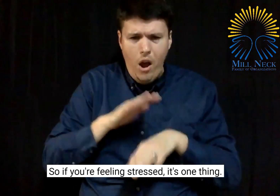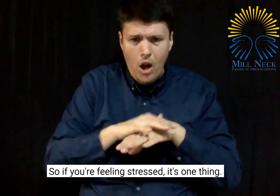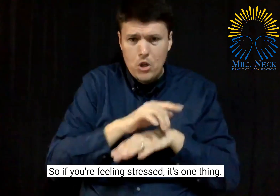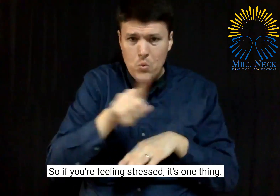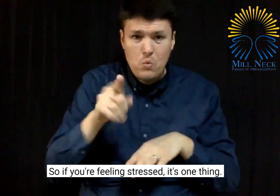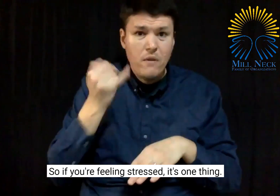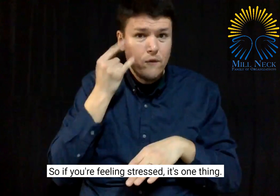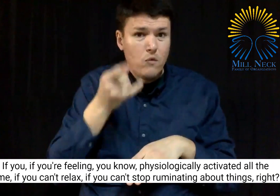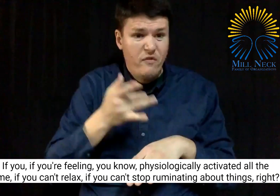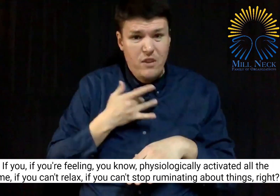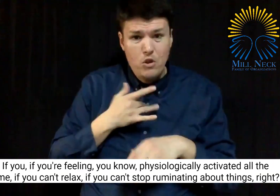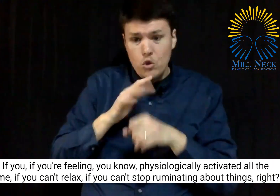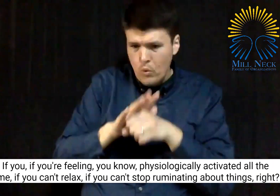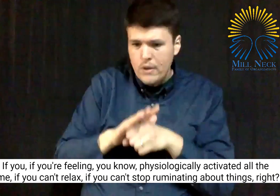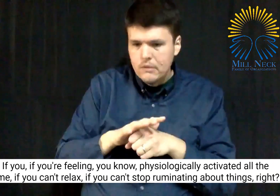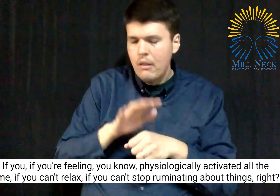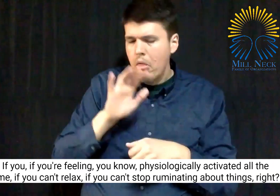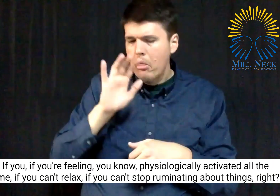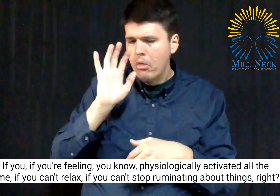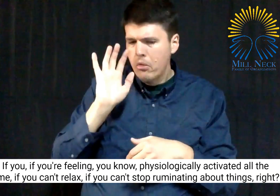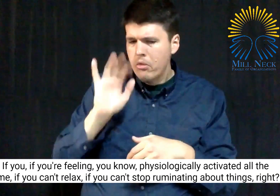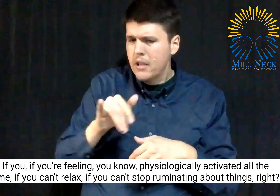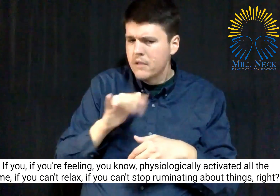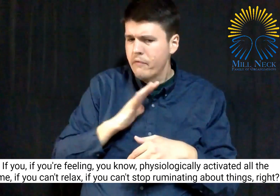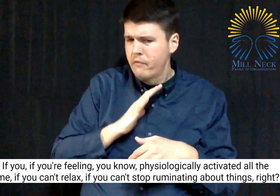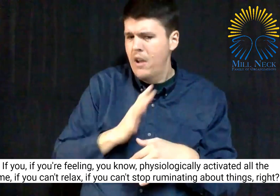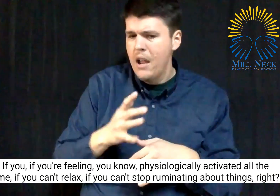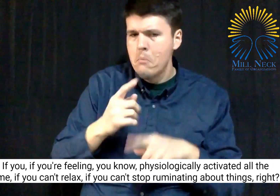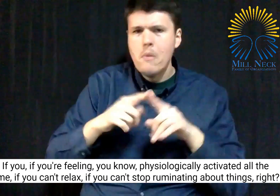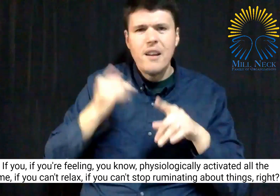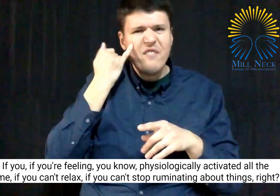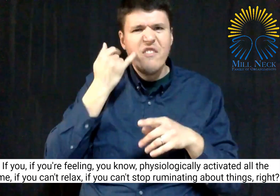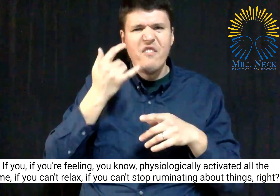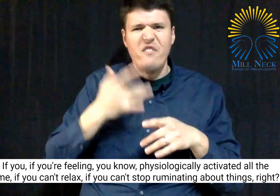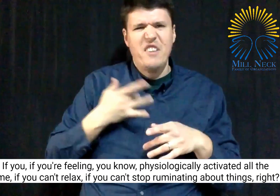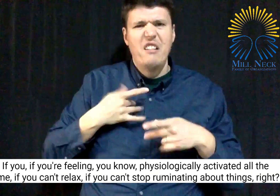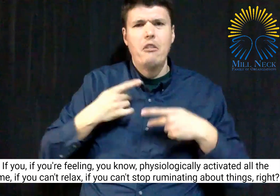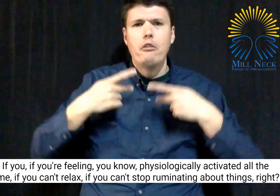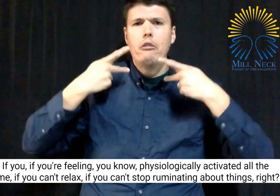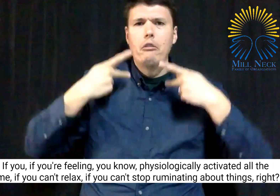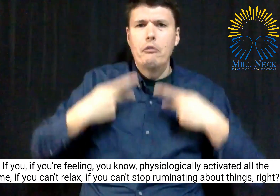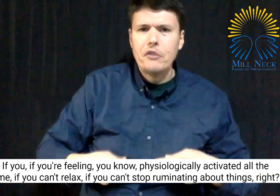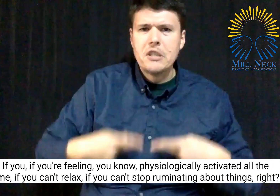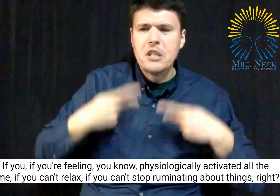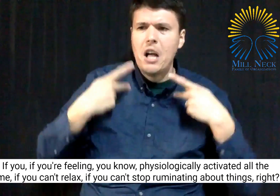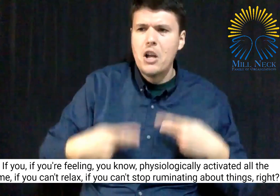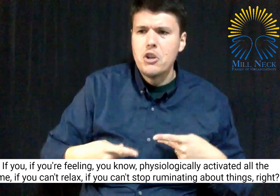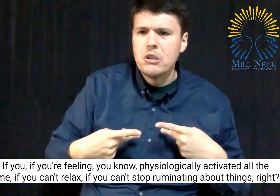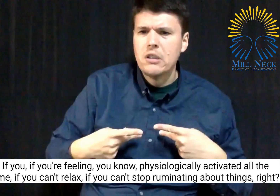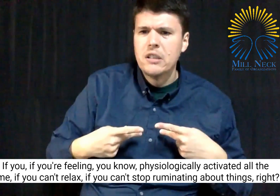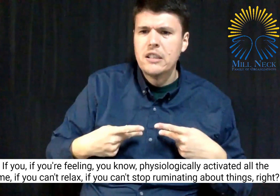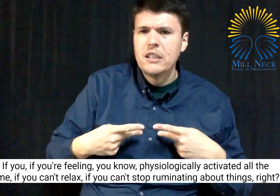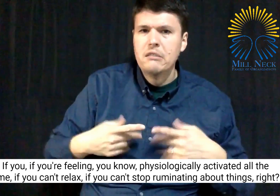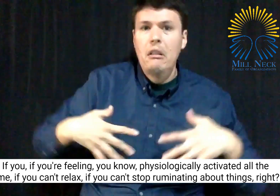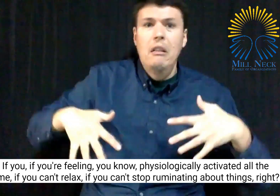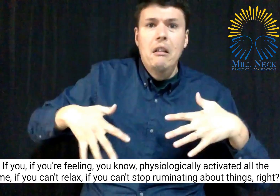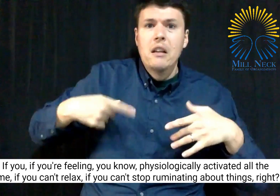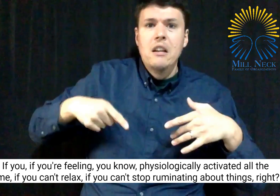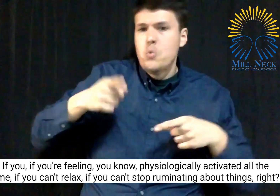it's one thing. If you're feeling physiologically activated all the time, if you can't relax, if you can't stop ruminating